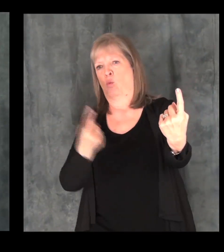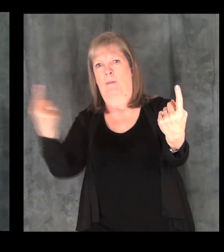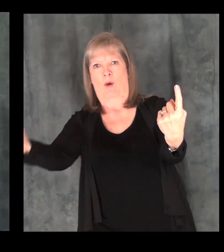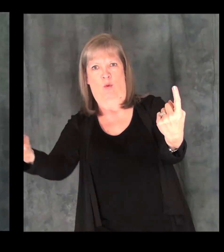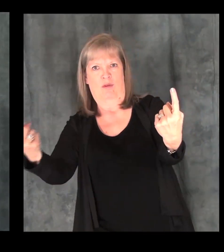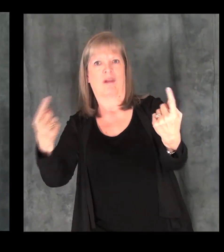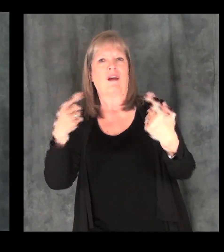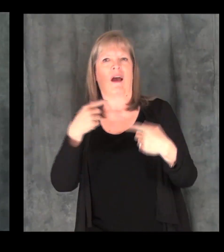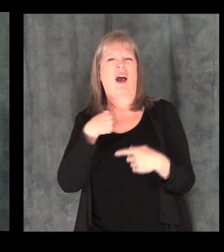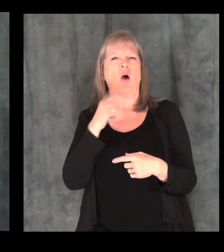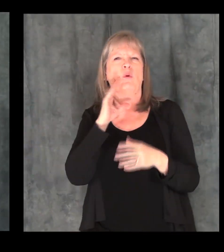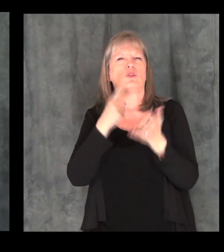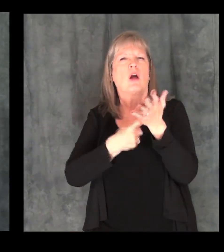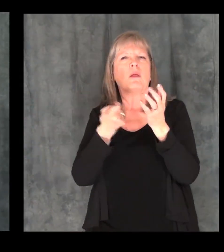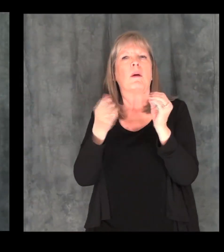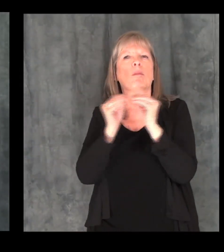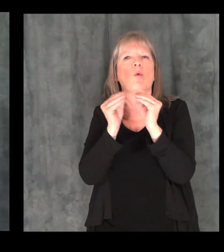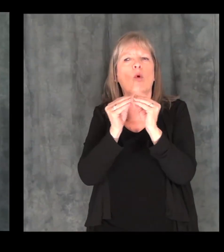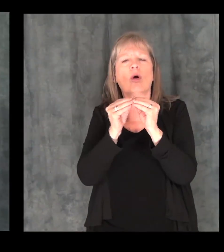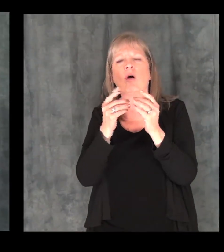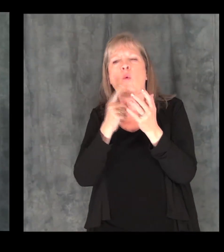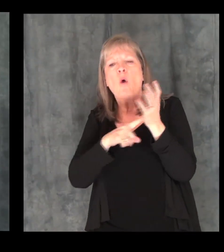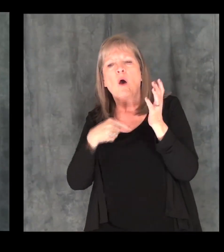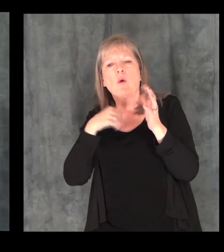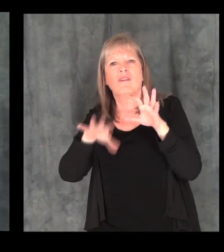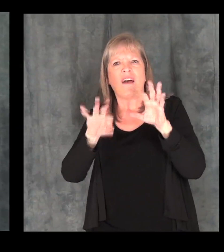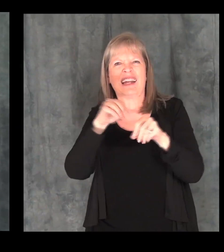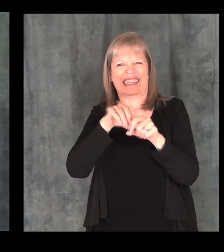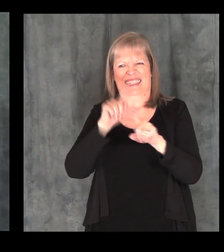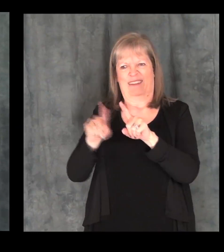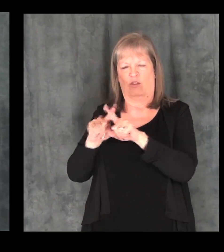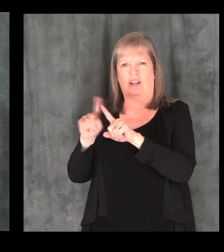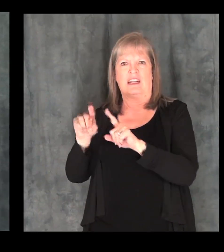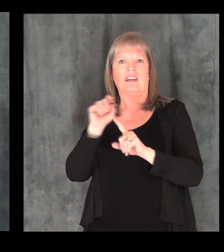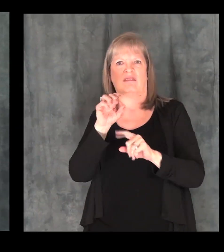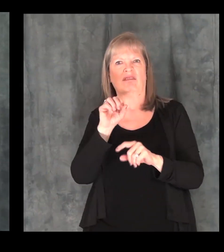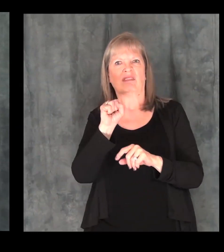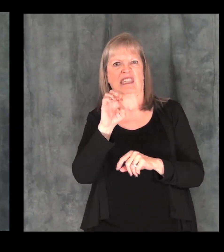more about what we found in each of those scenarios.